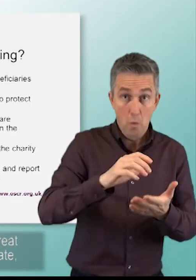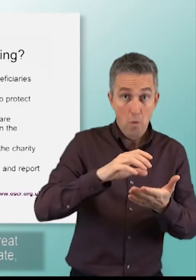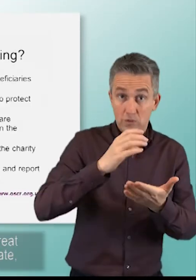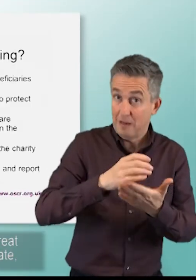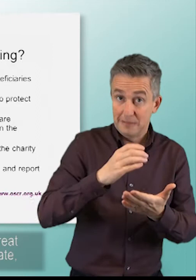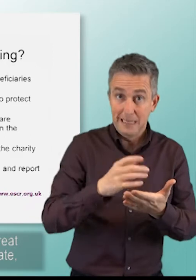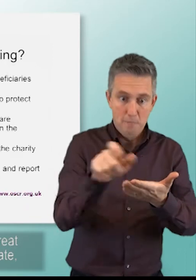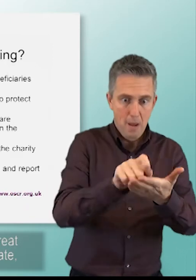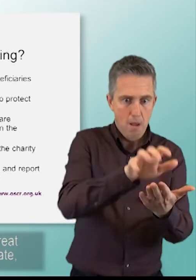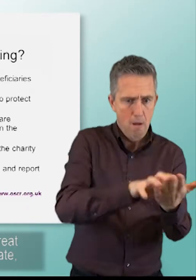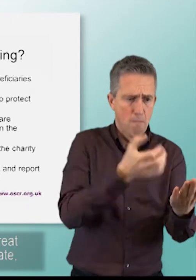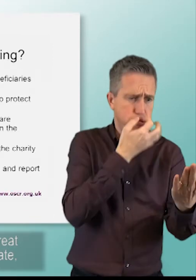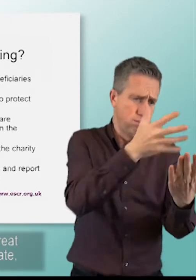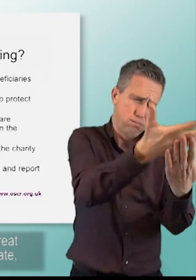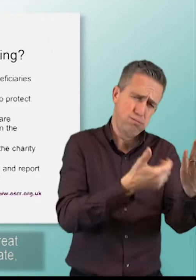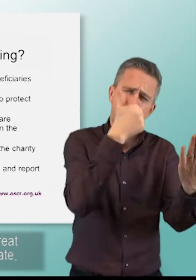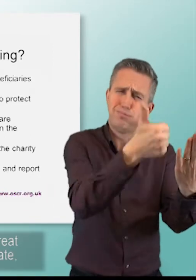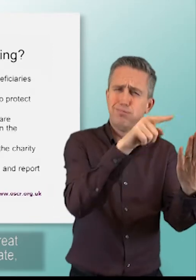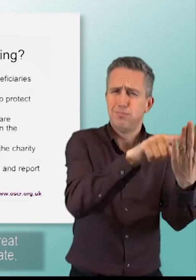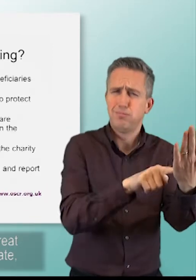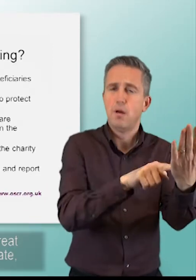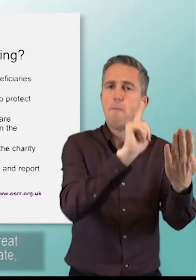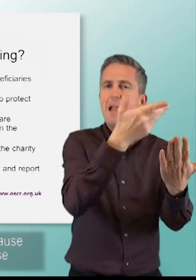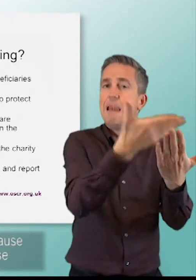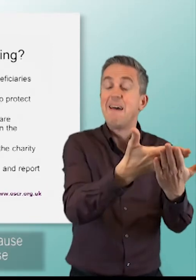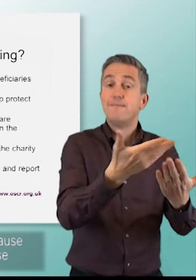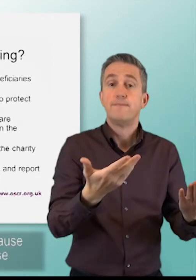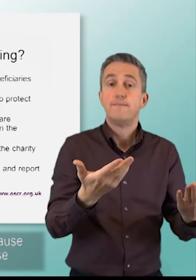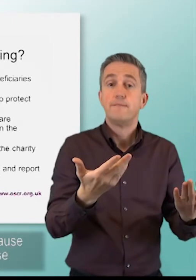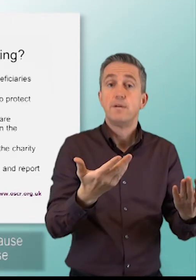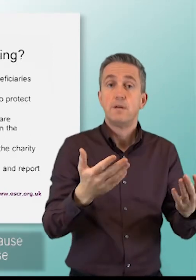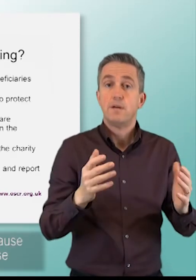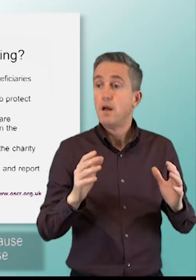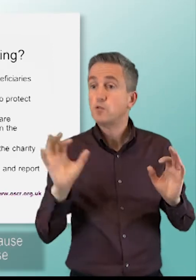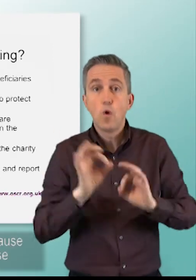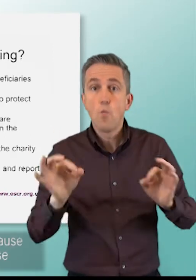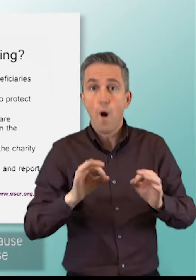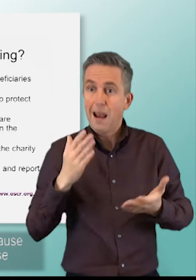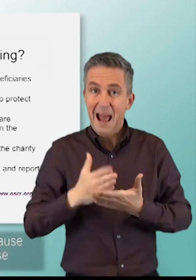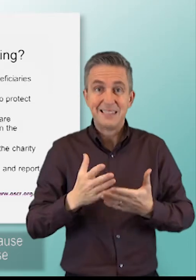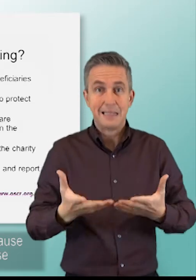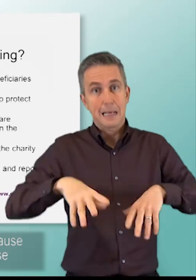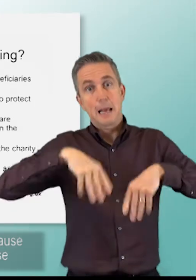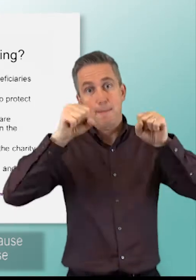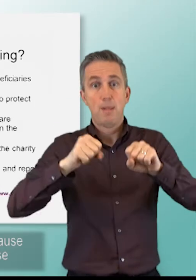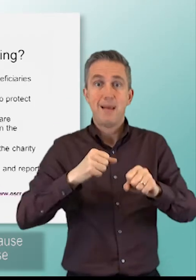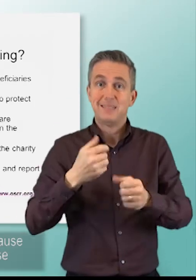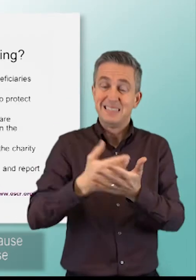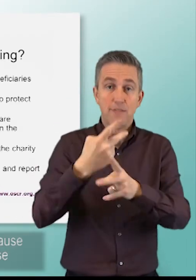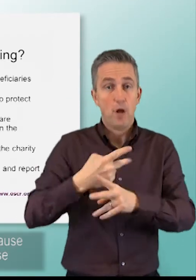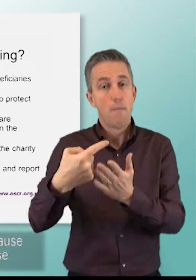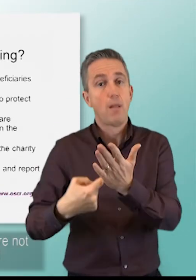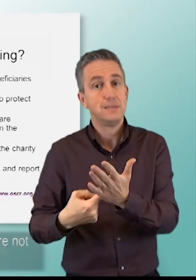great policy, you might have a great procedure, but because you're not keeping them up to date, because perhaps you're not doing the training, because perhaps you don't have the time to actually invest in this